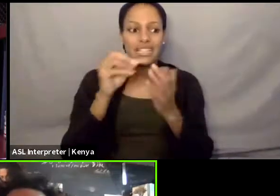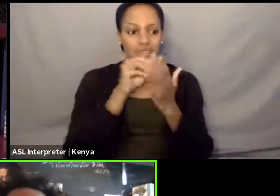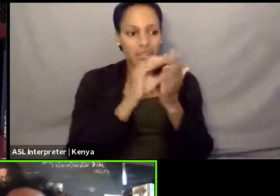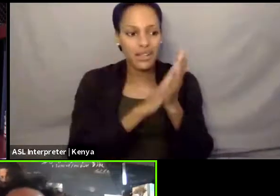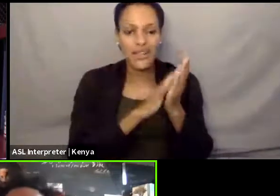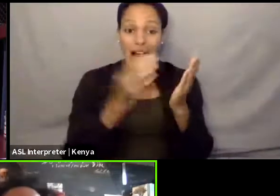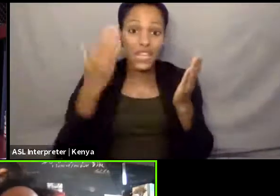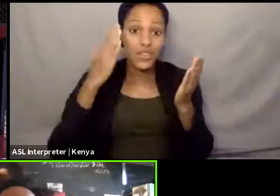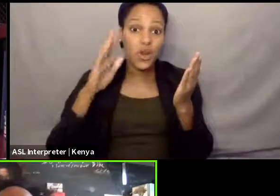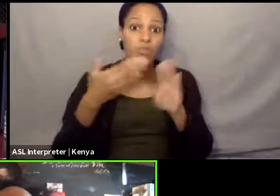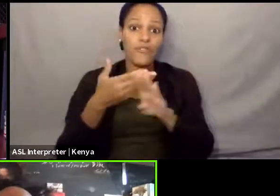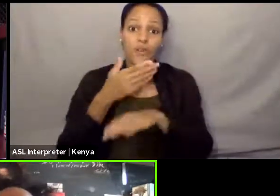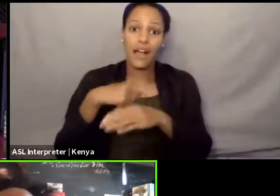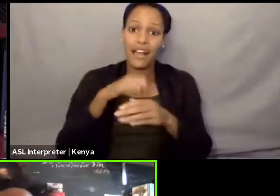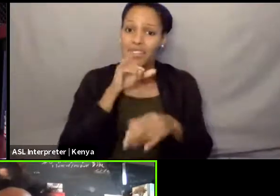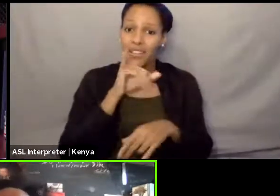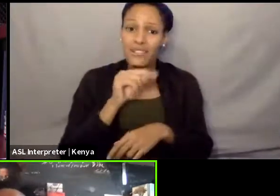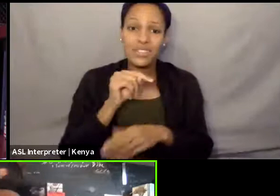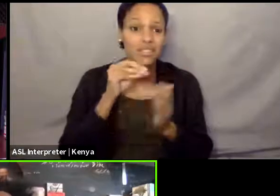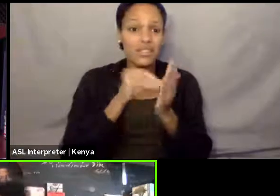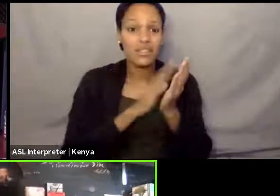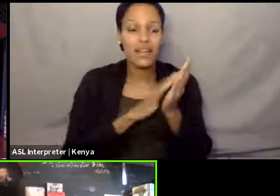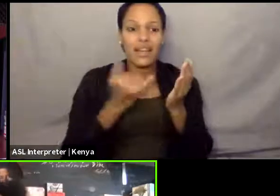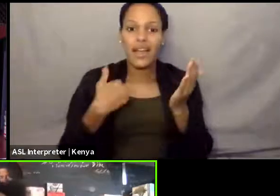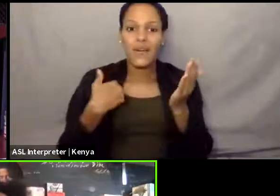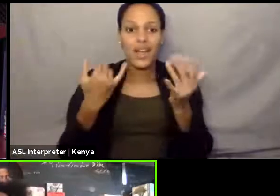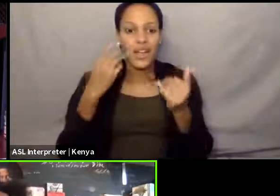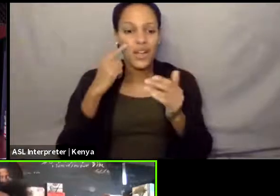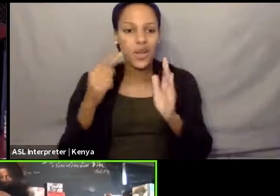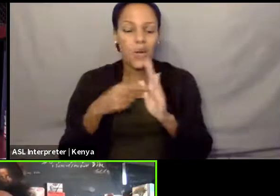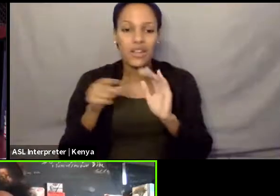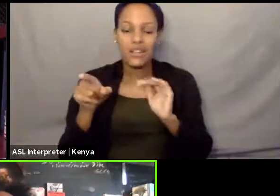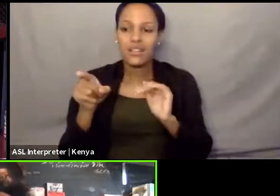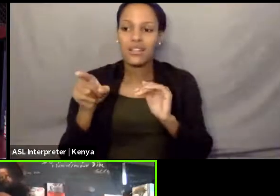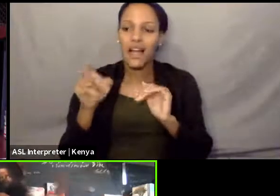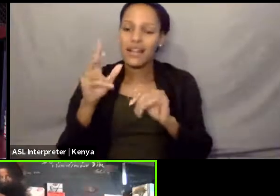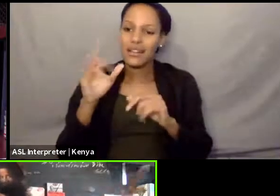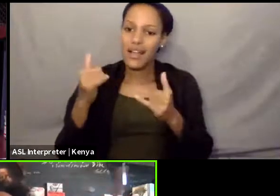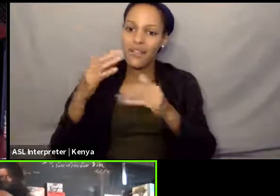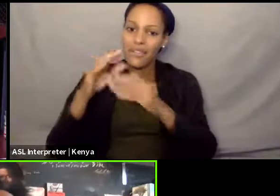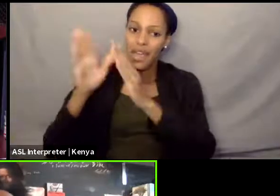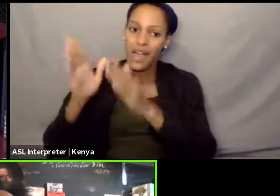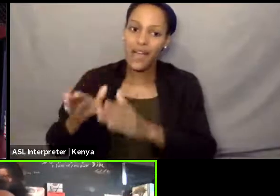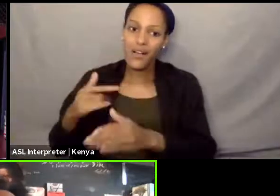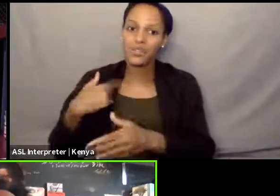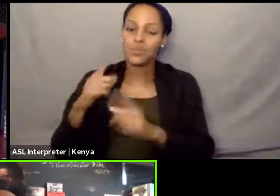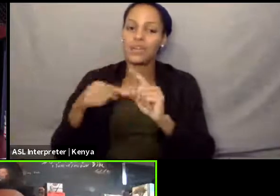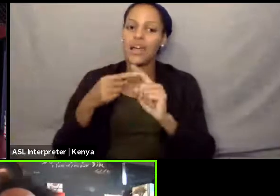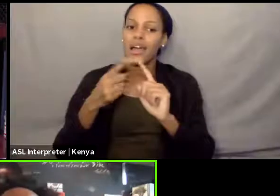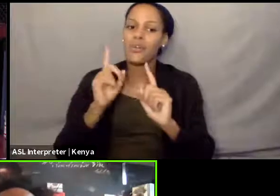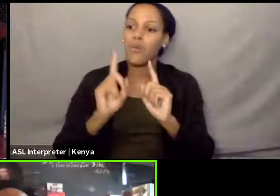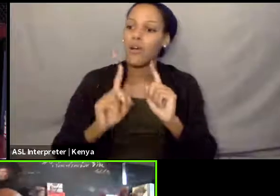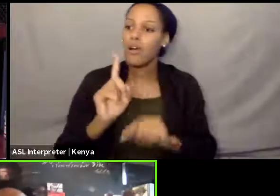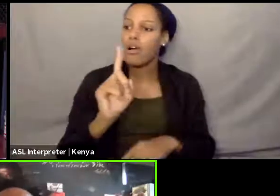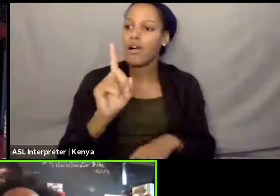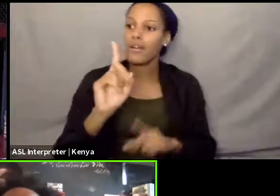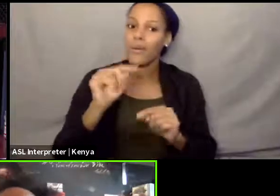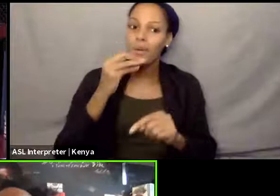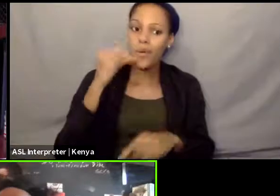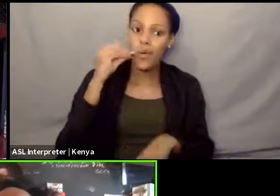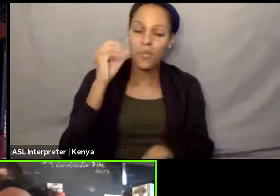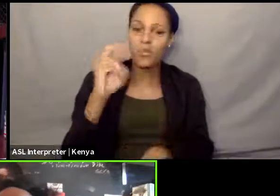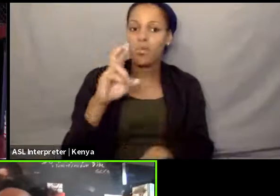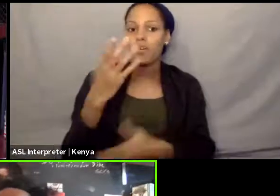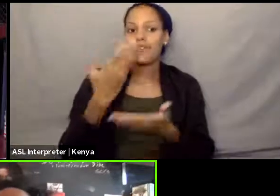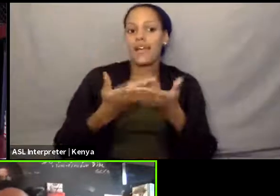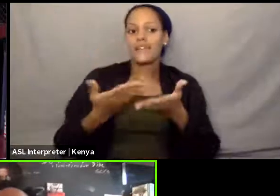it, and the fact that now I note it and I walk by the house on my way here of the person who has two of them, of